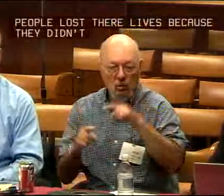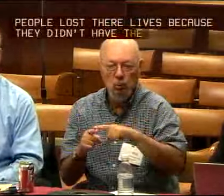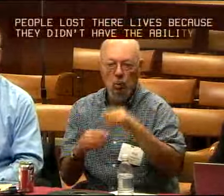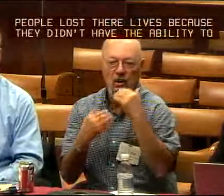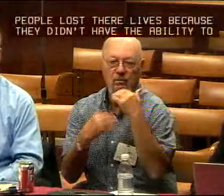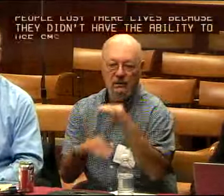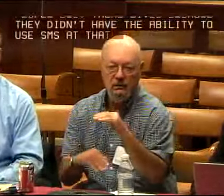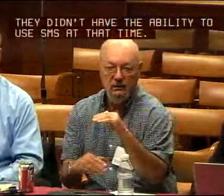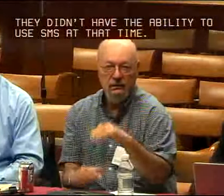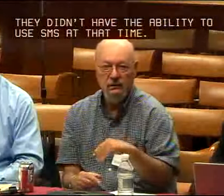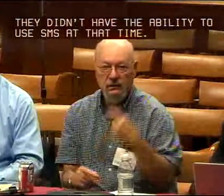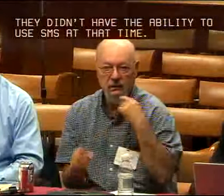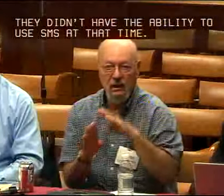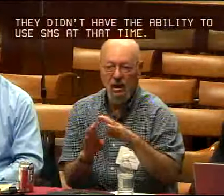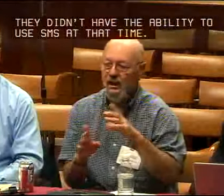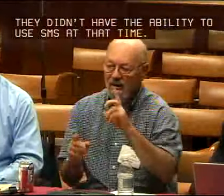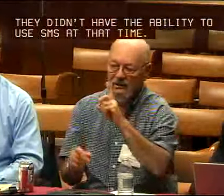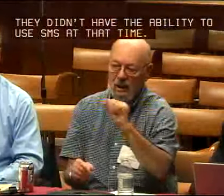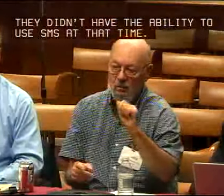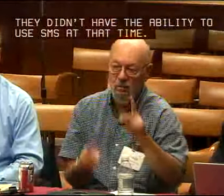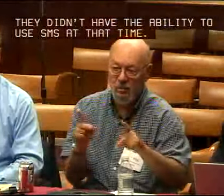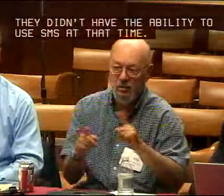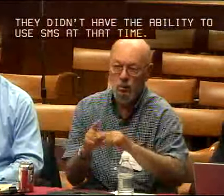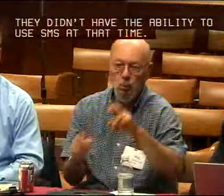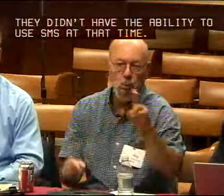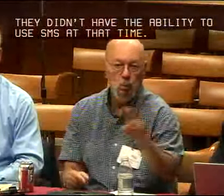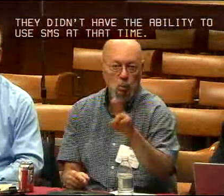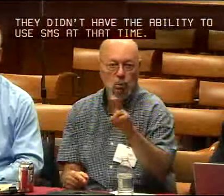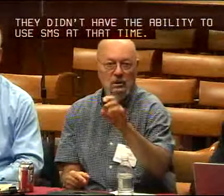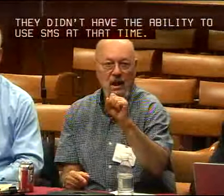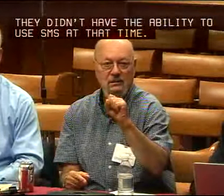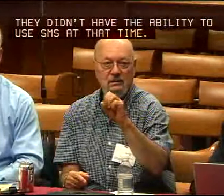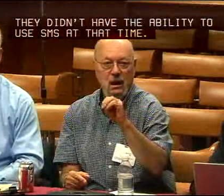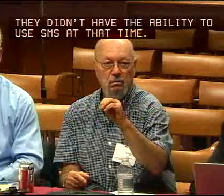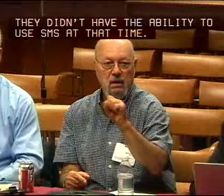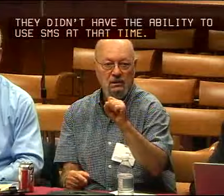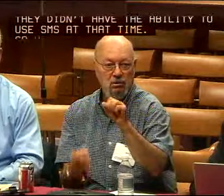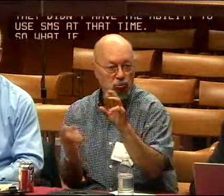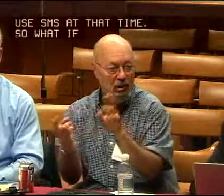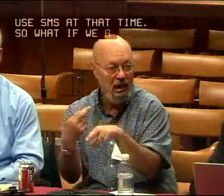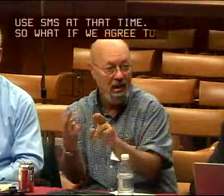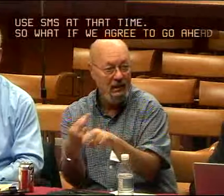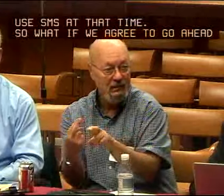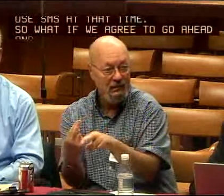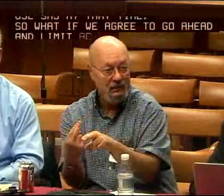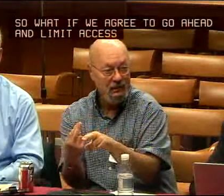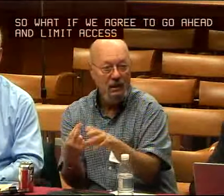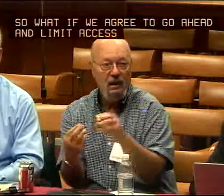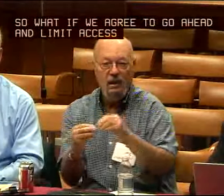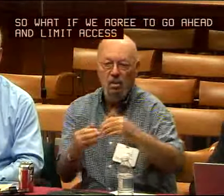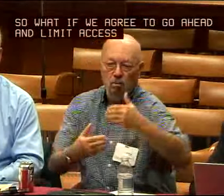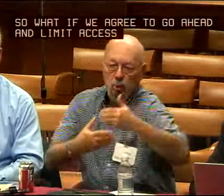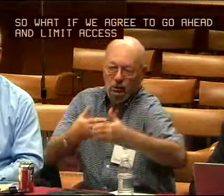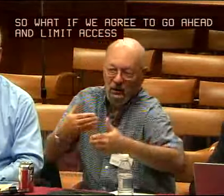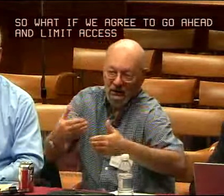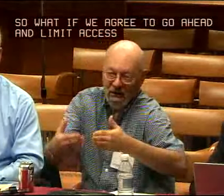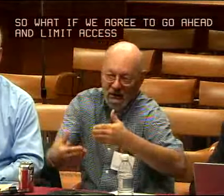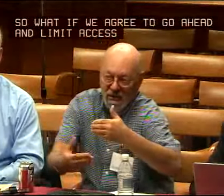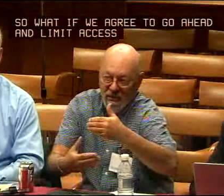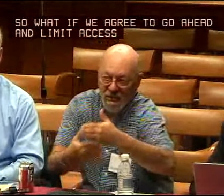So what if we agree to go ahead and limit access with disabled people to using SMS relay? And